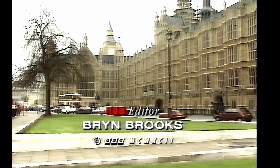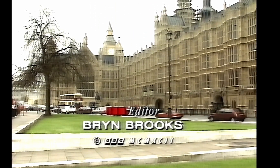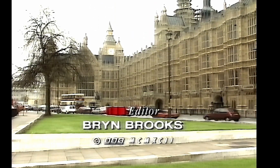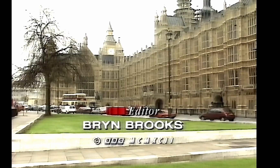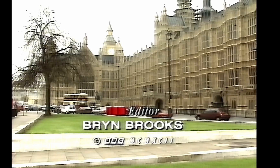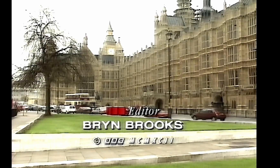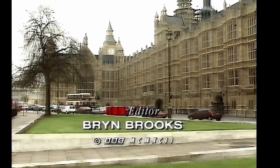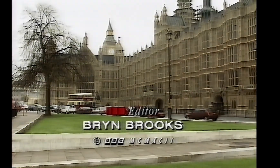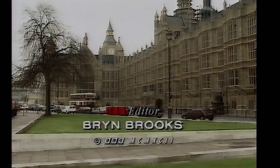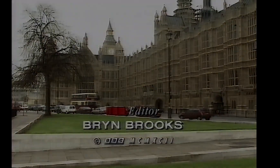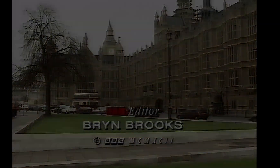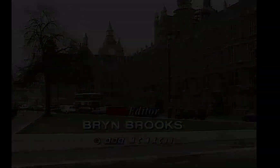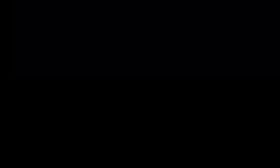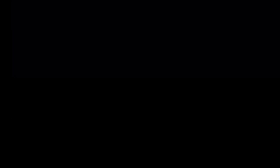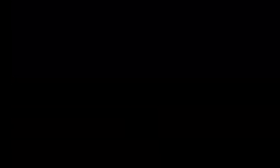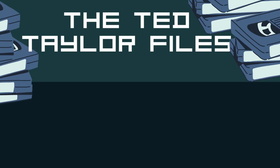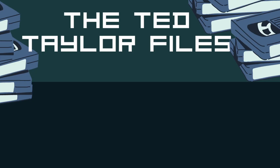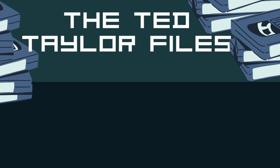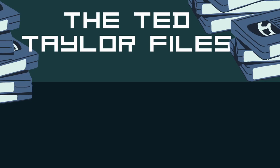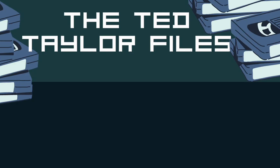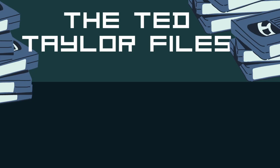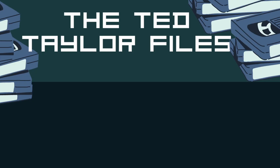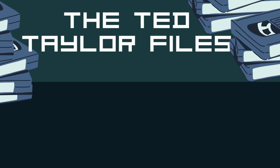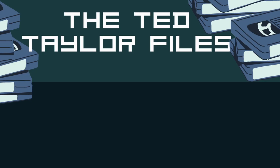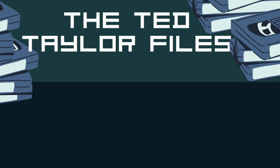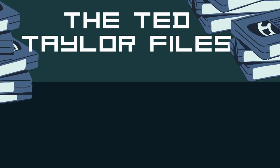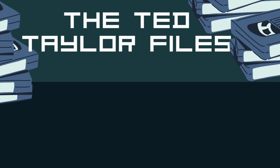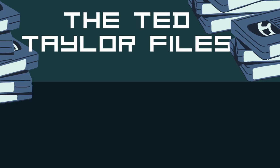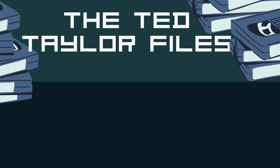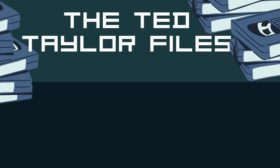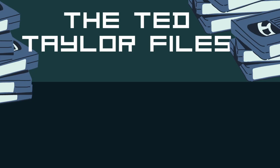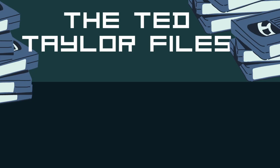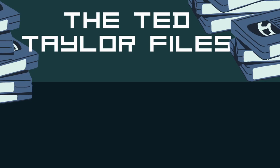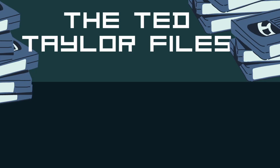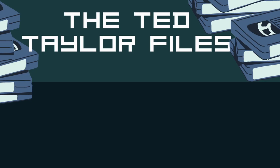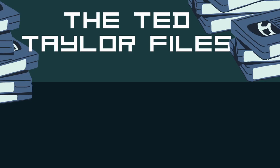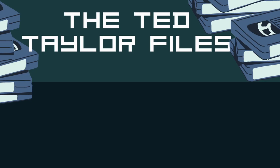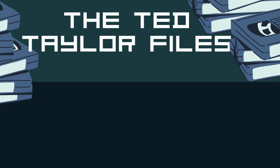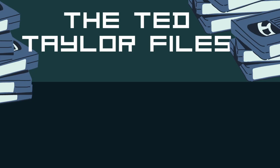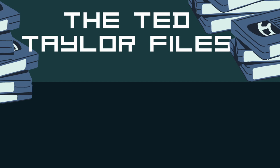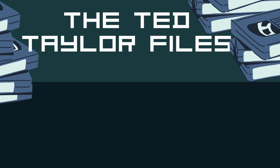about our excursions around the world. Bye-bye.